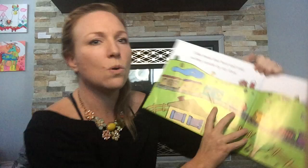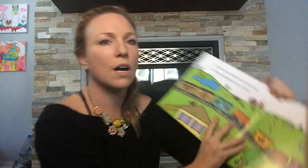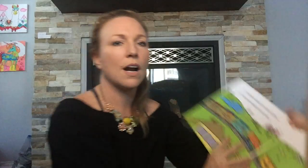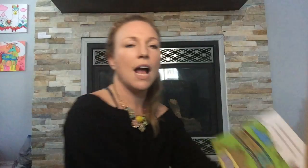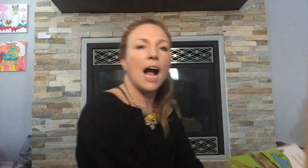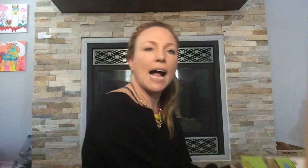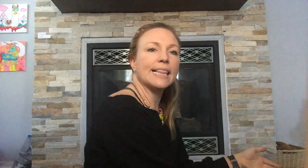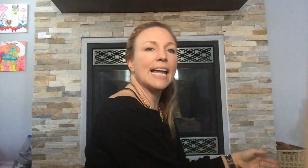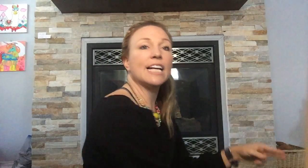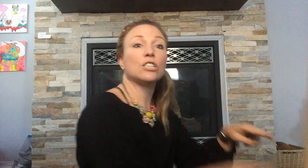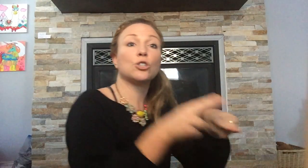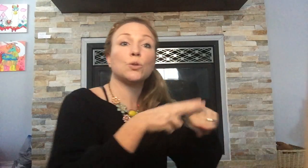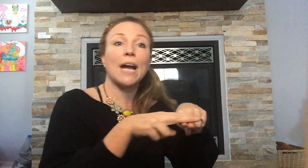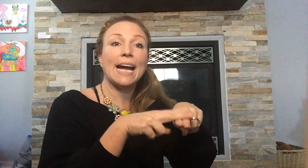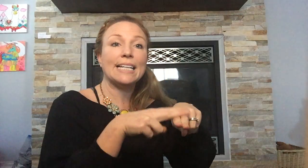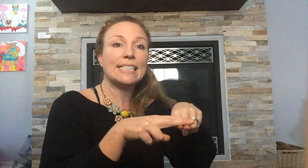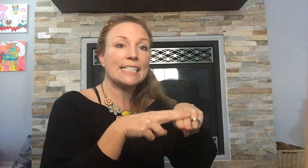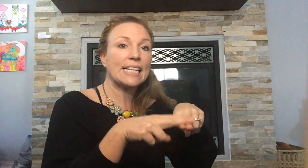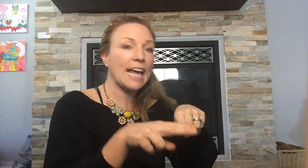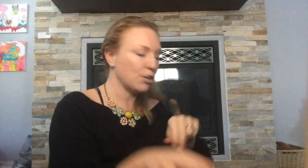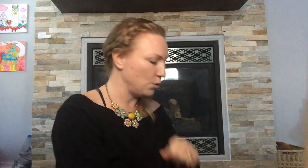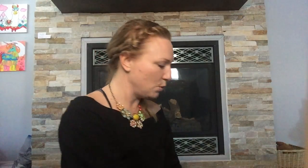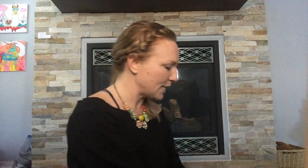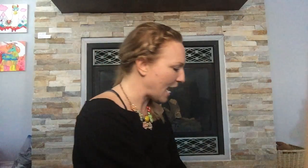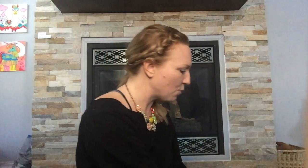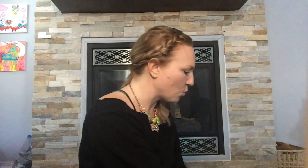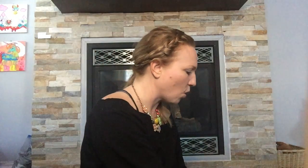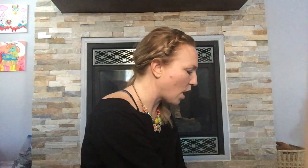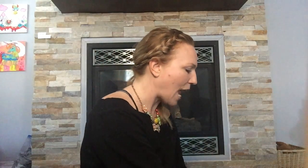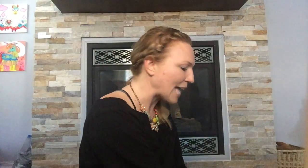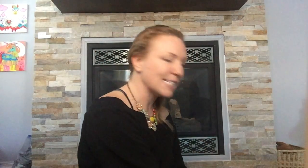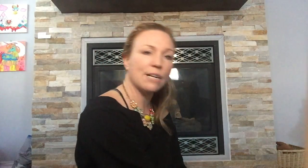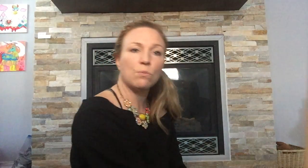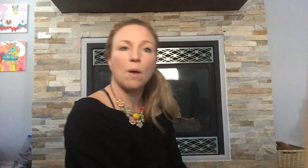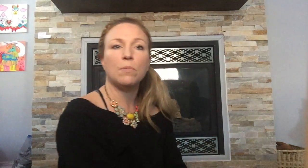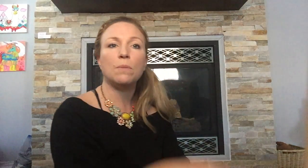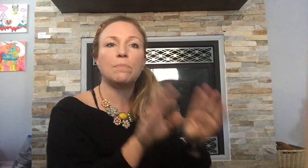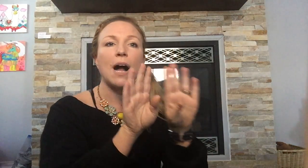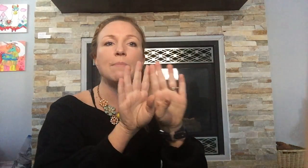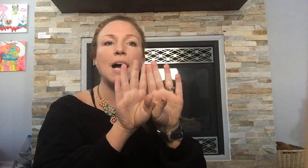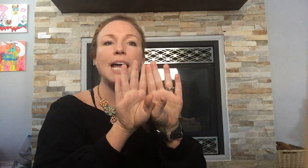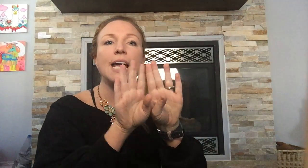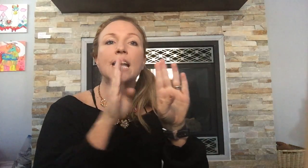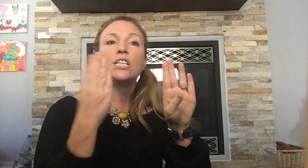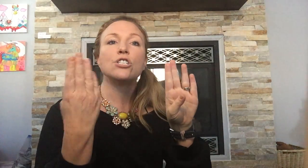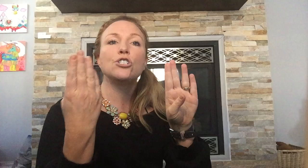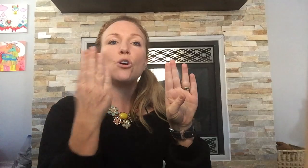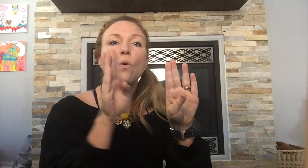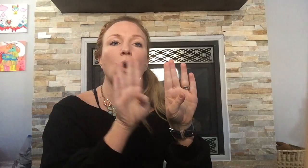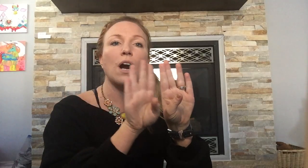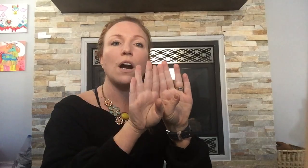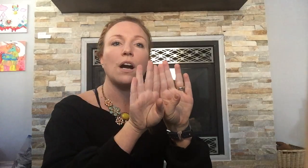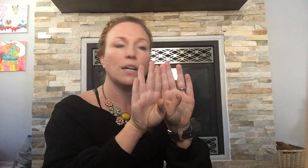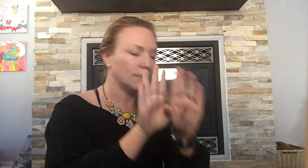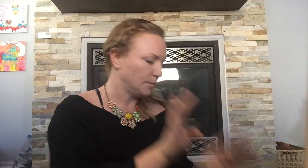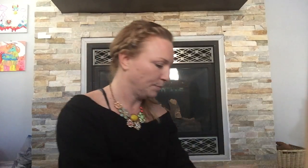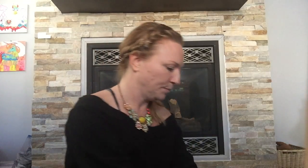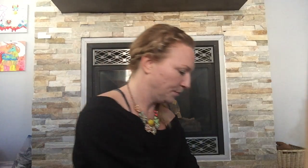door. I like trains that hoot and roar as they rumble by my door.